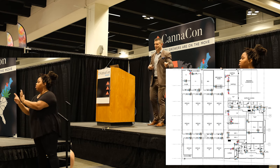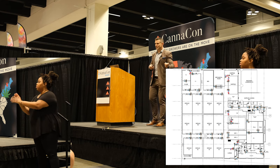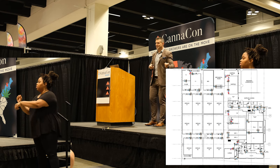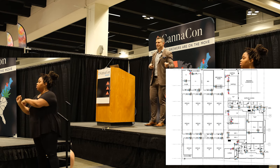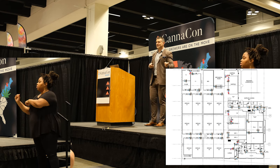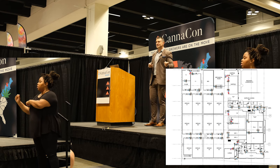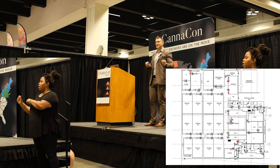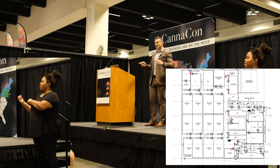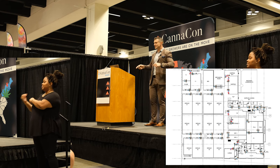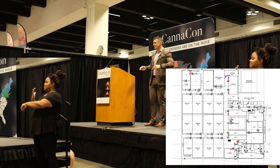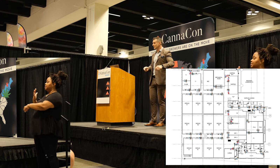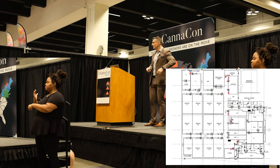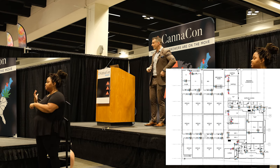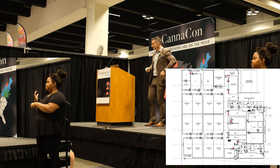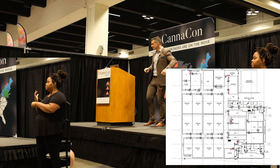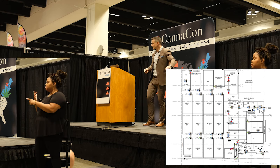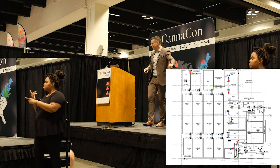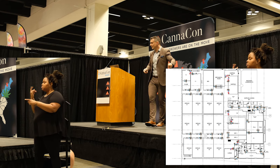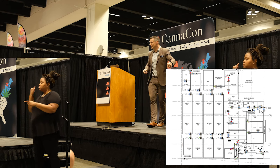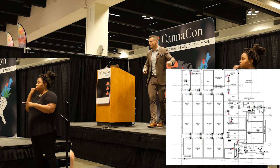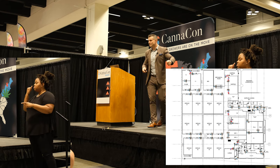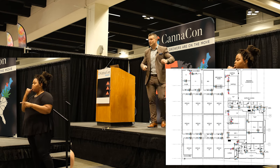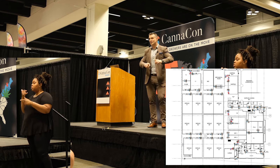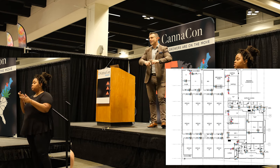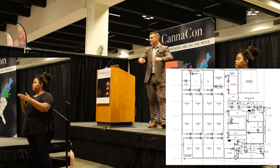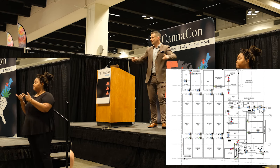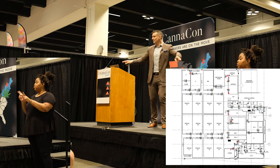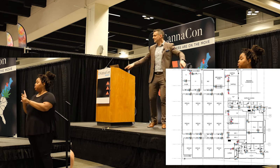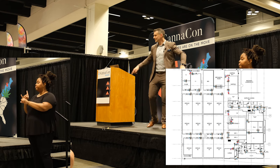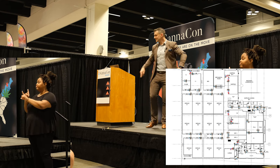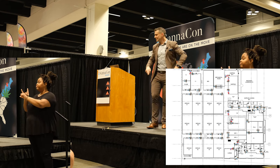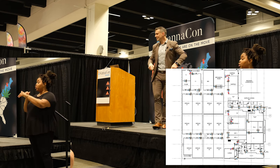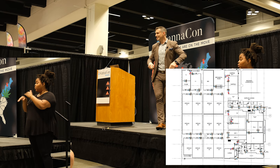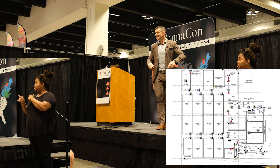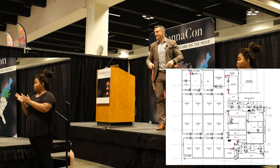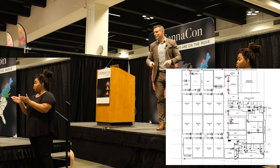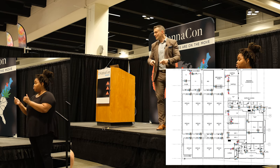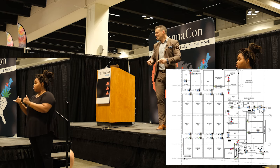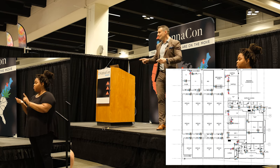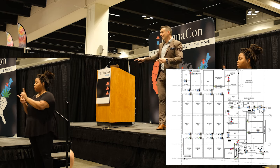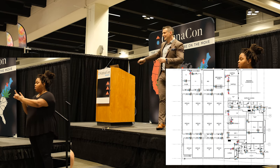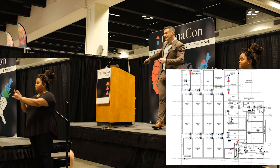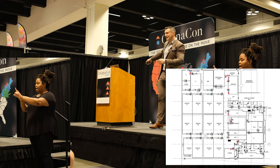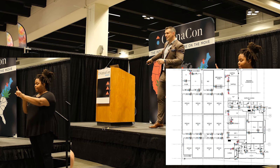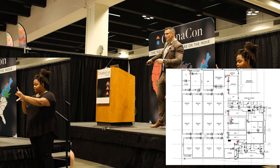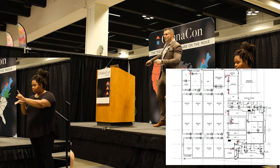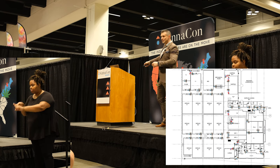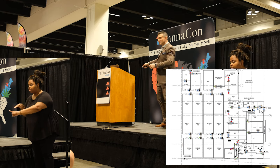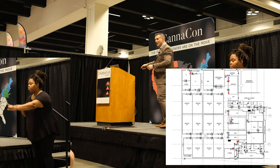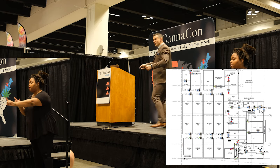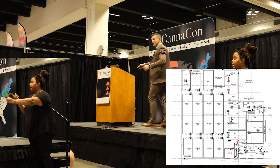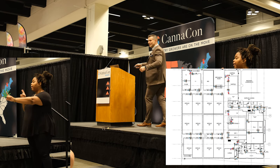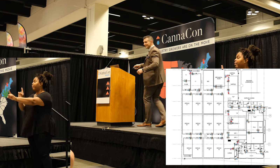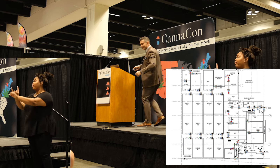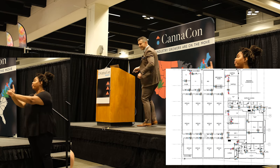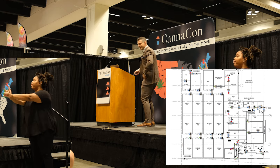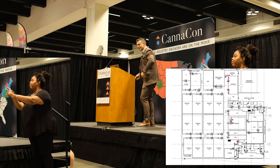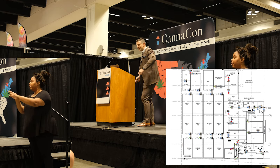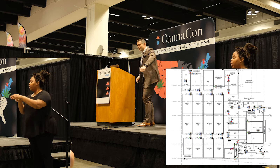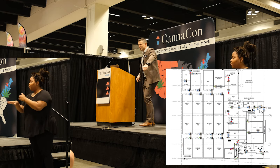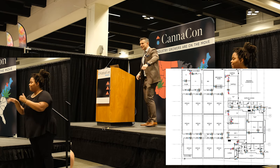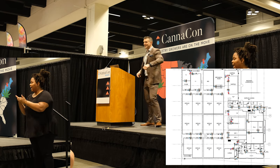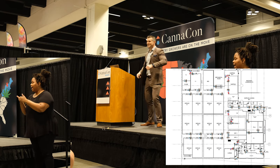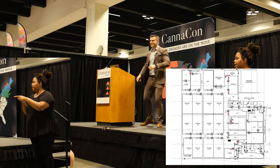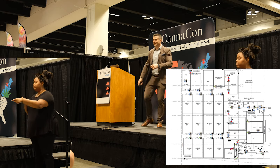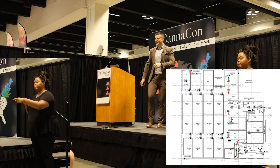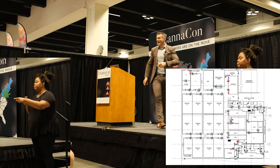off of someone, that is, follow somebody without fobbing yourself out, you're locked out from the rest of the facility. You have to get back into that other room that you didn't fob in on,